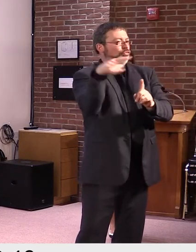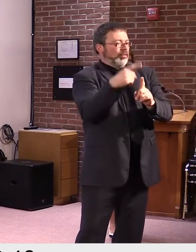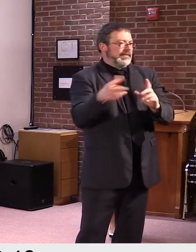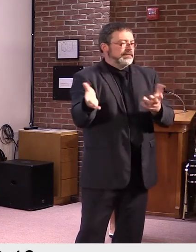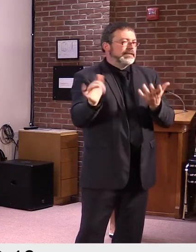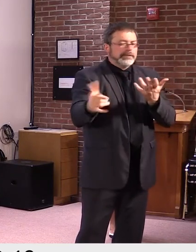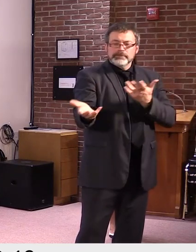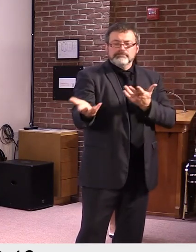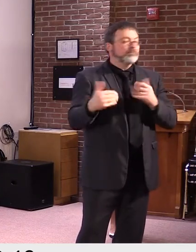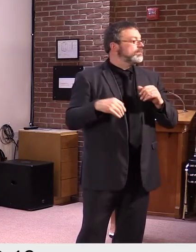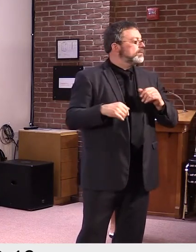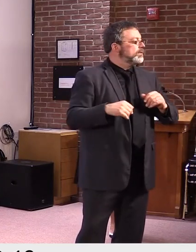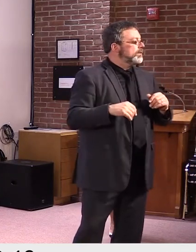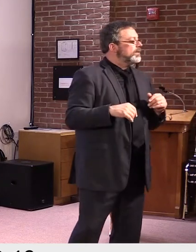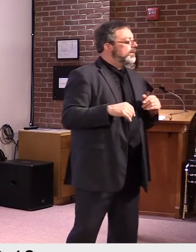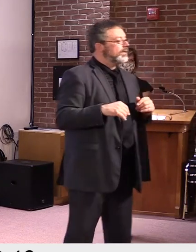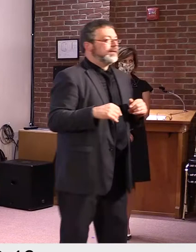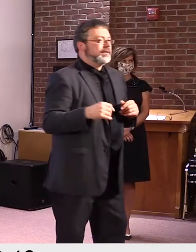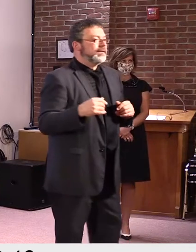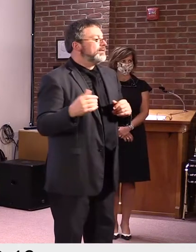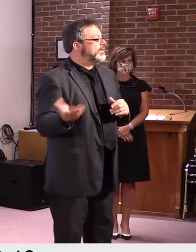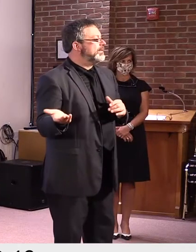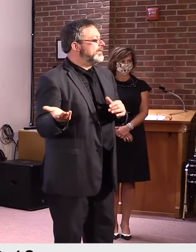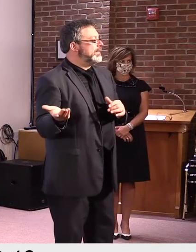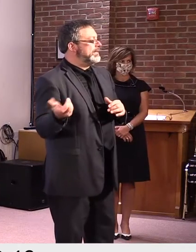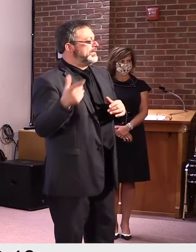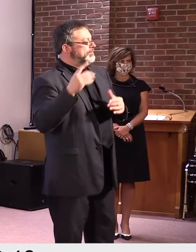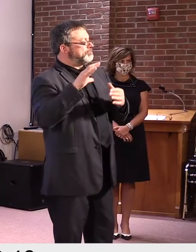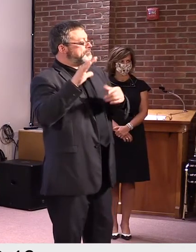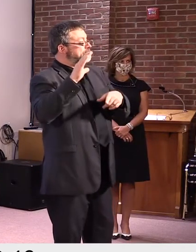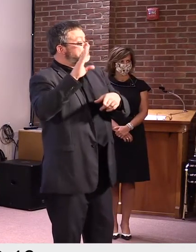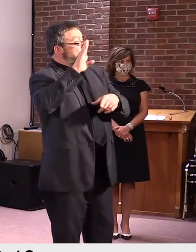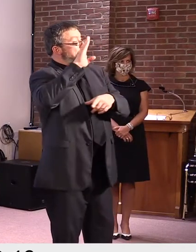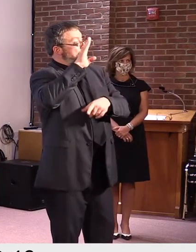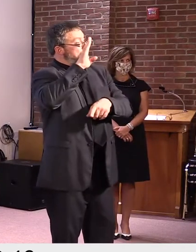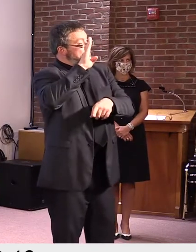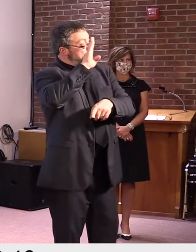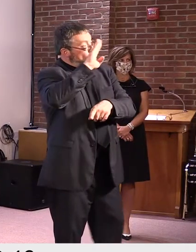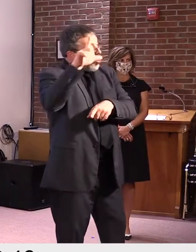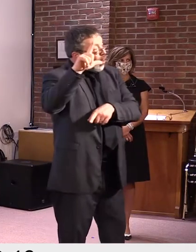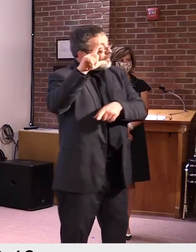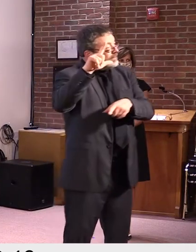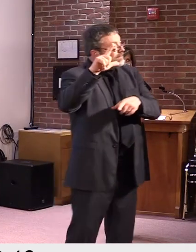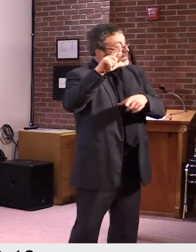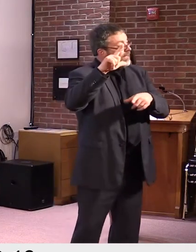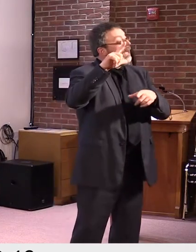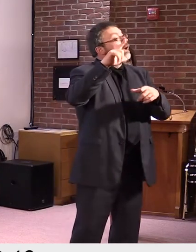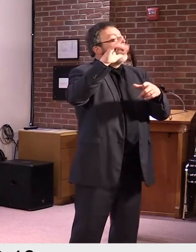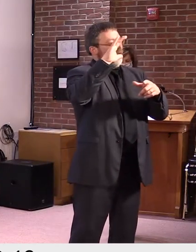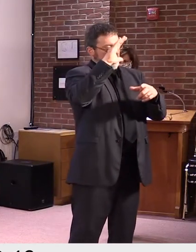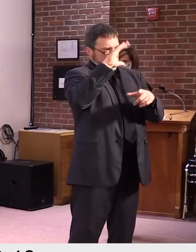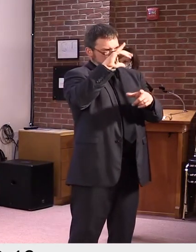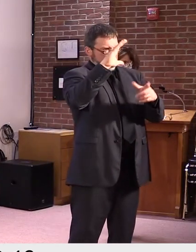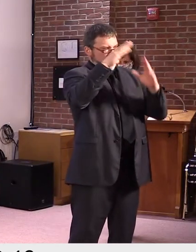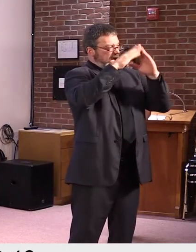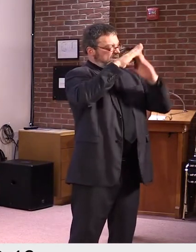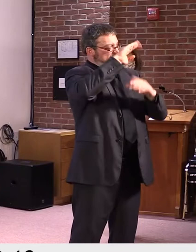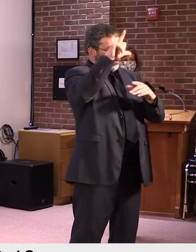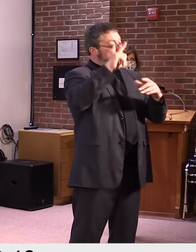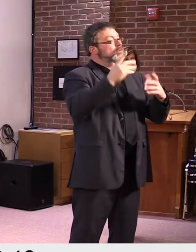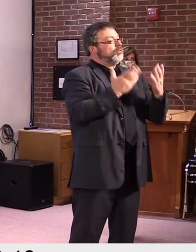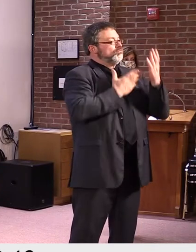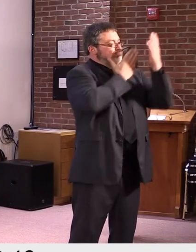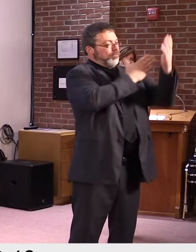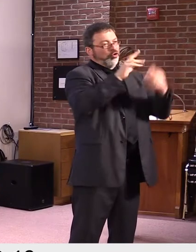weeks, the phrase that the governor uses most often is that there's far more that unites us than divides us. And I think on